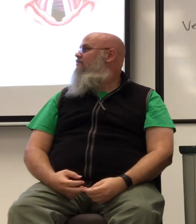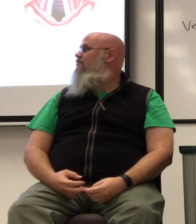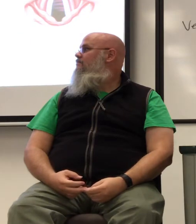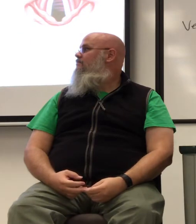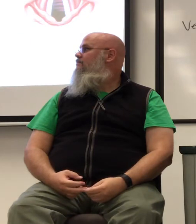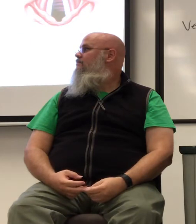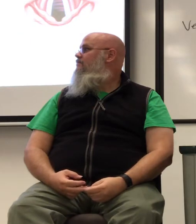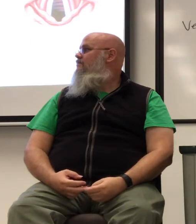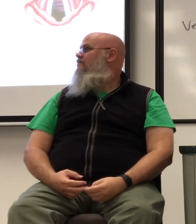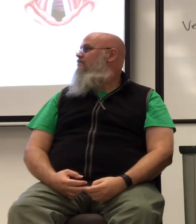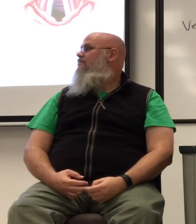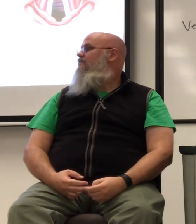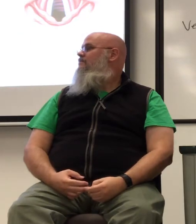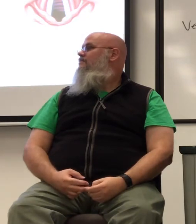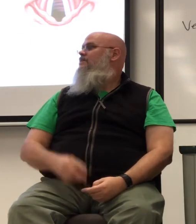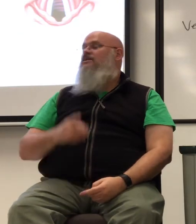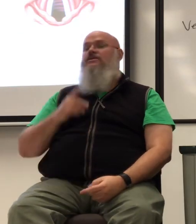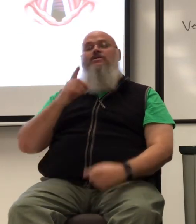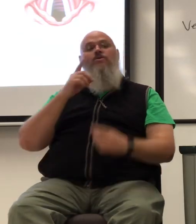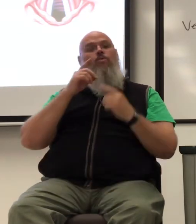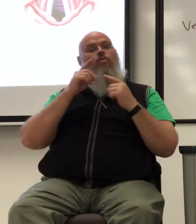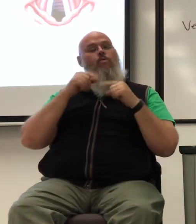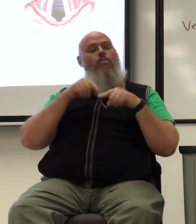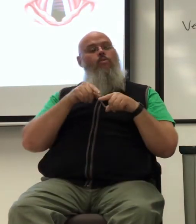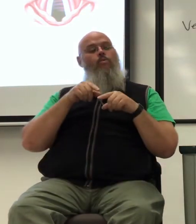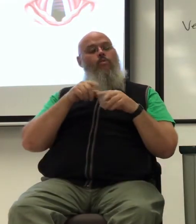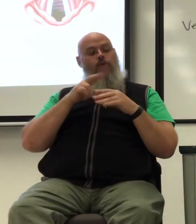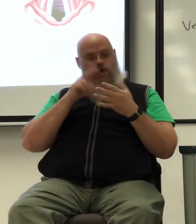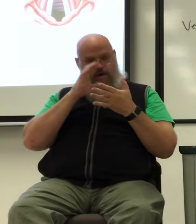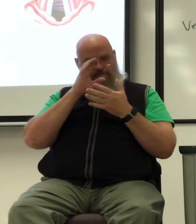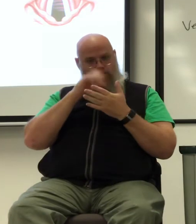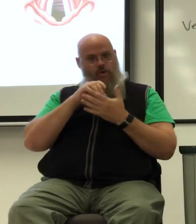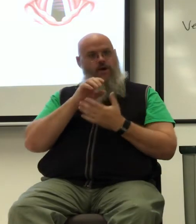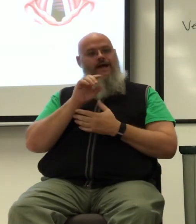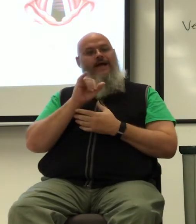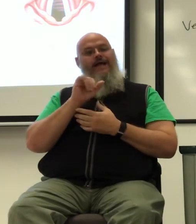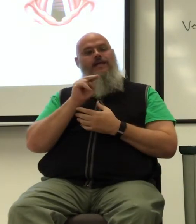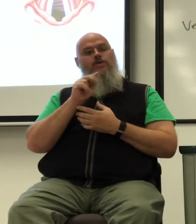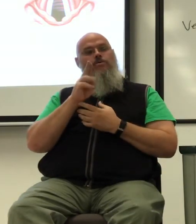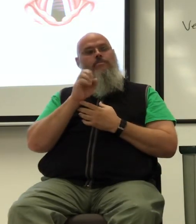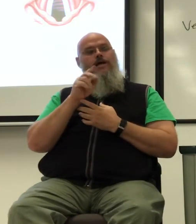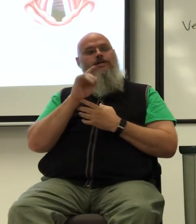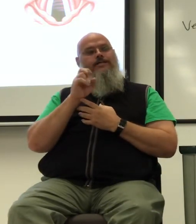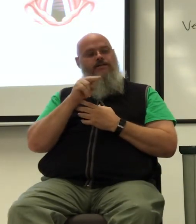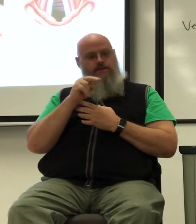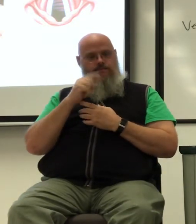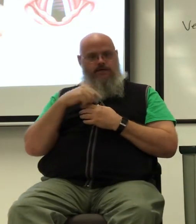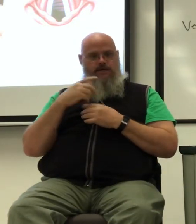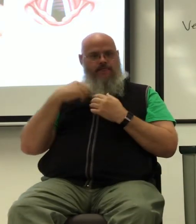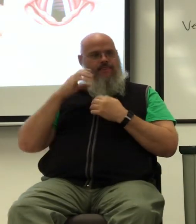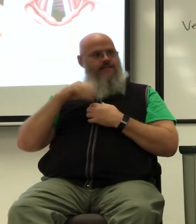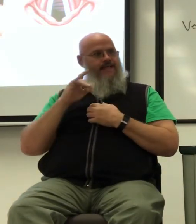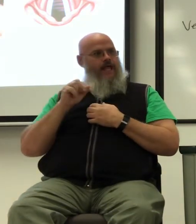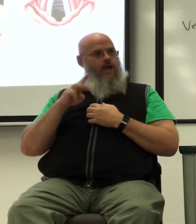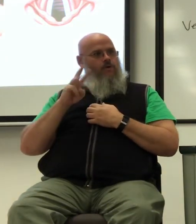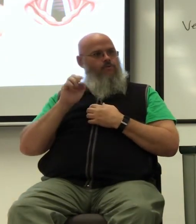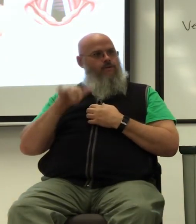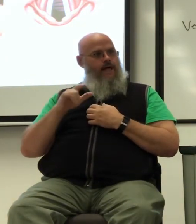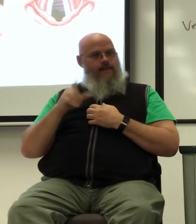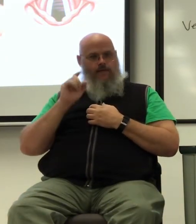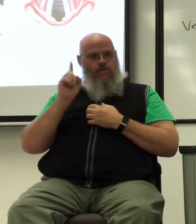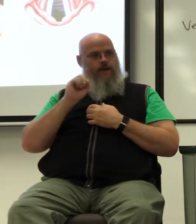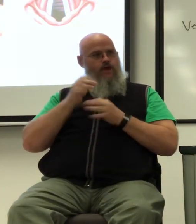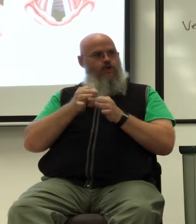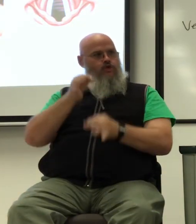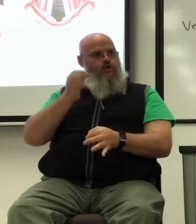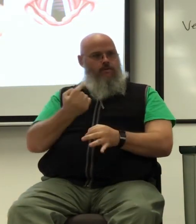kind of the view you look for when you intubate, because that's the airway. The glottis is the airway, and so that's where you got to put your tube through.